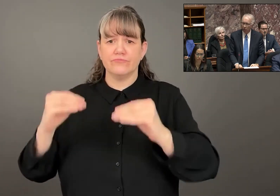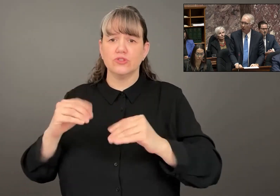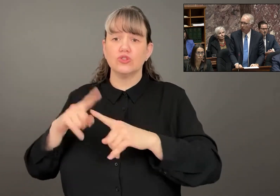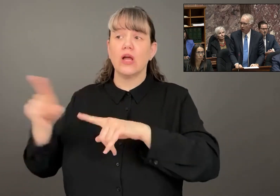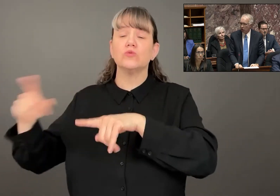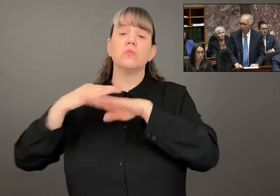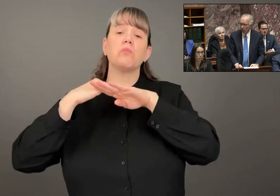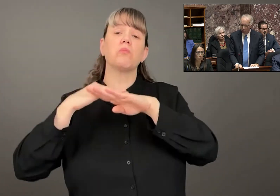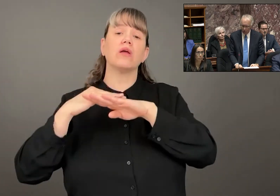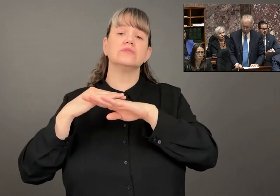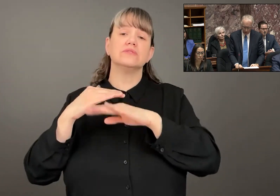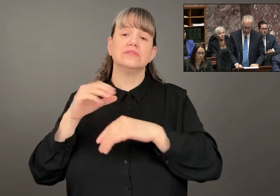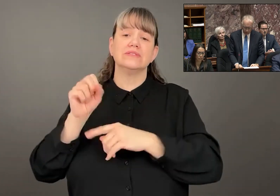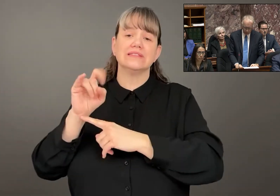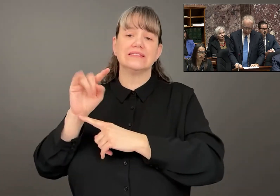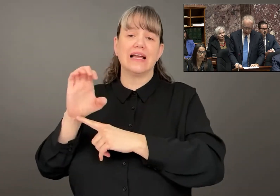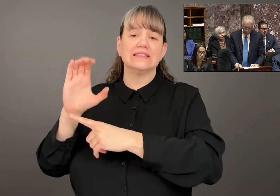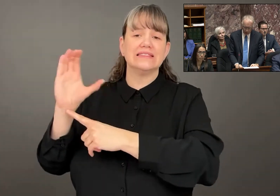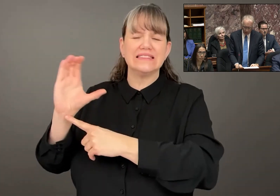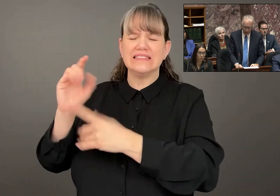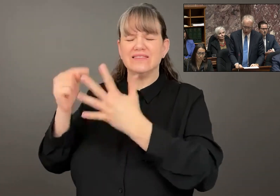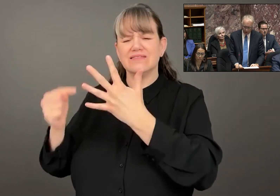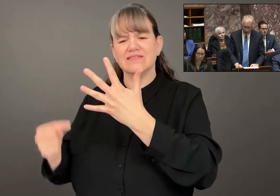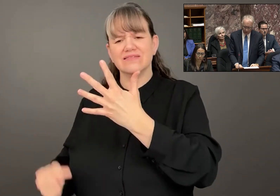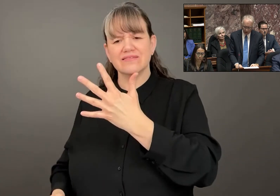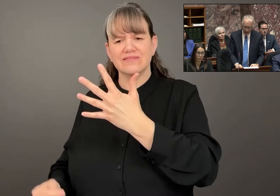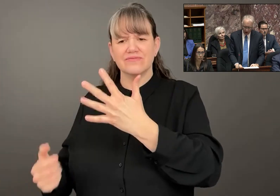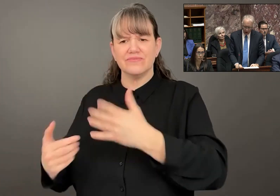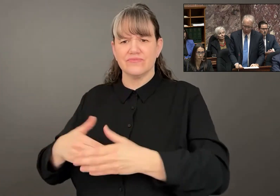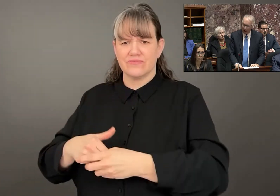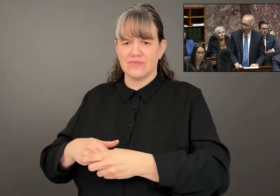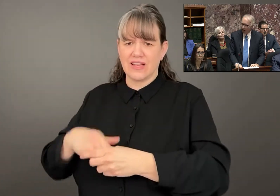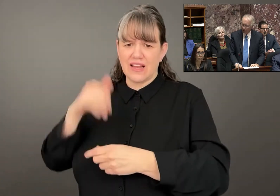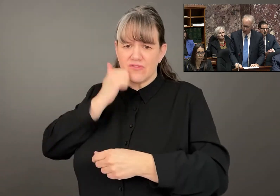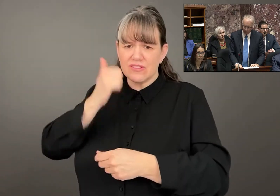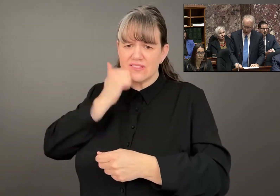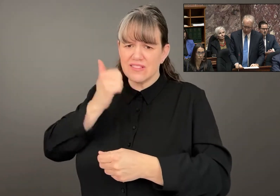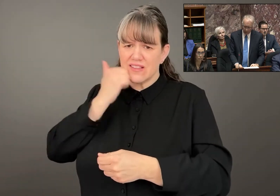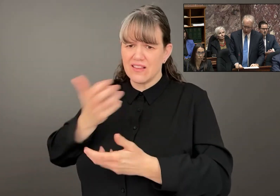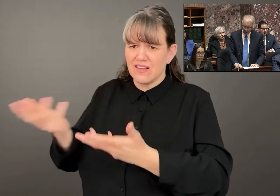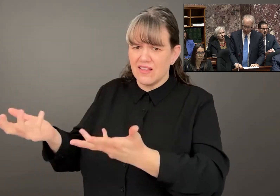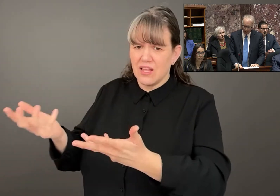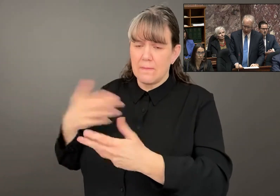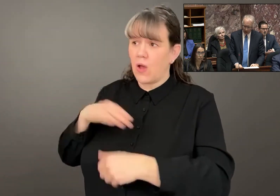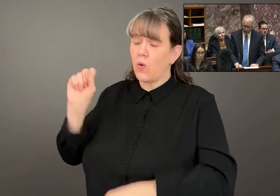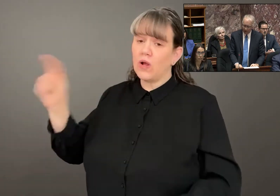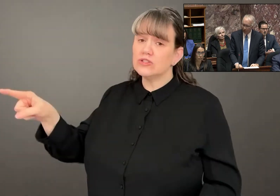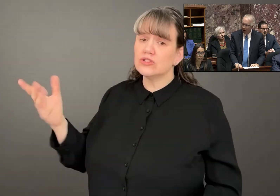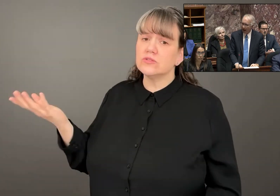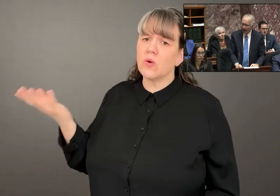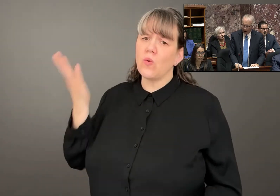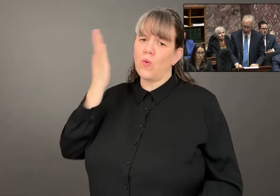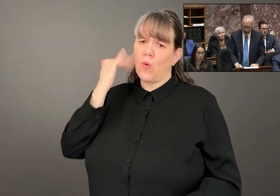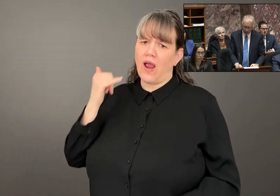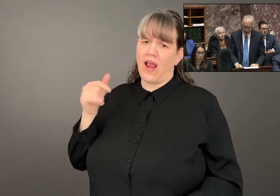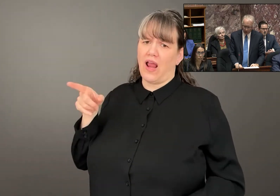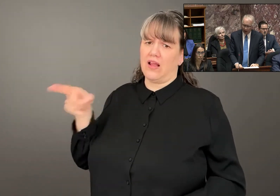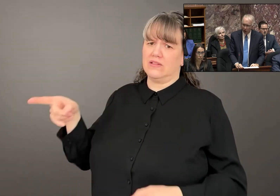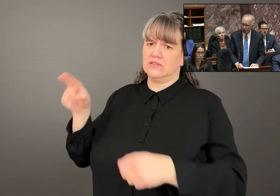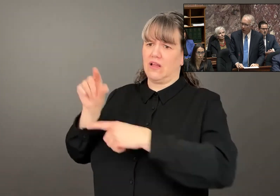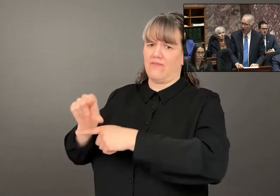and on. So my question through you, Mr. Speaker, to the Premier is this. Why has this government continuously fought